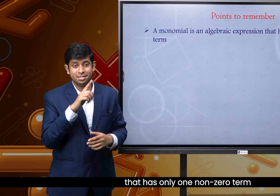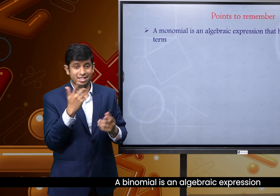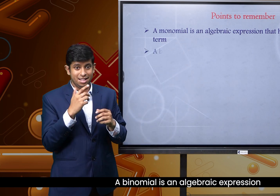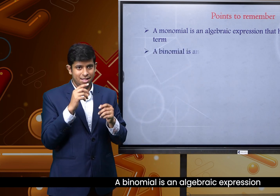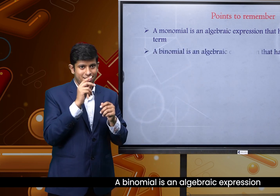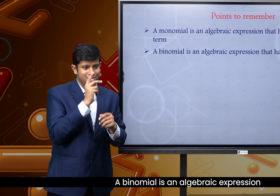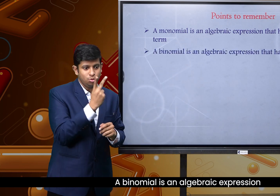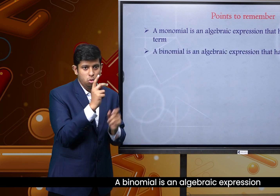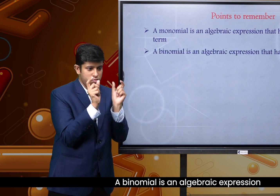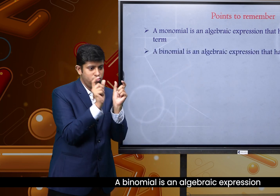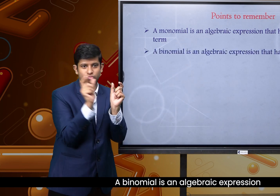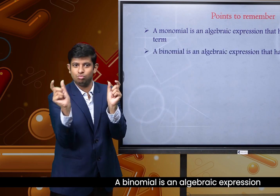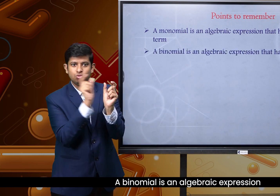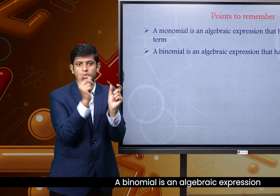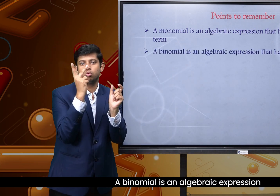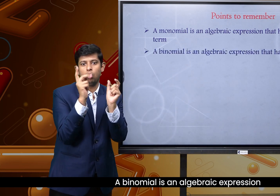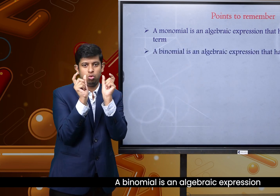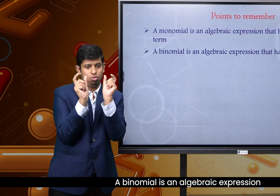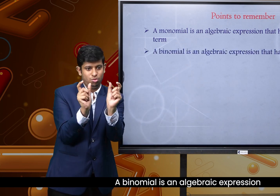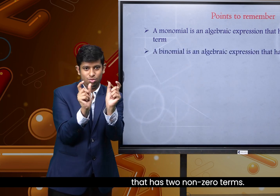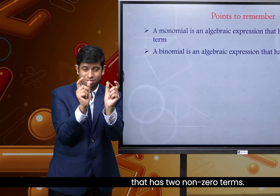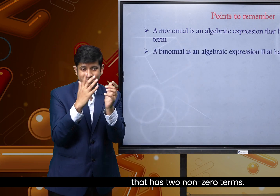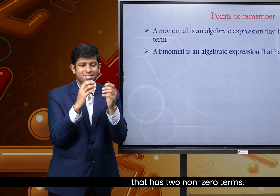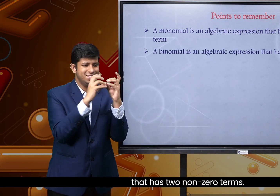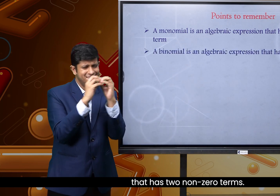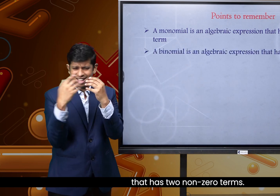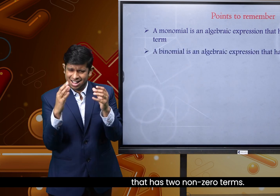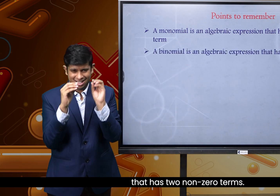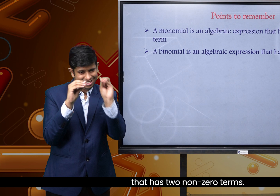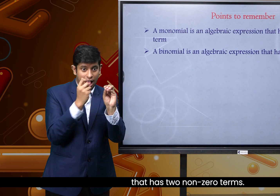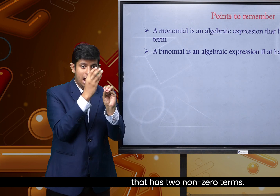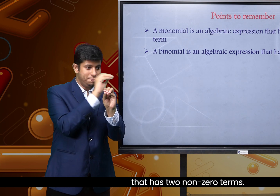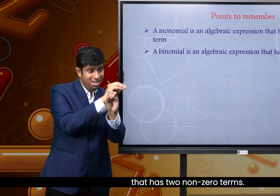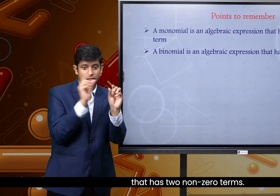A binomial is an algebraic expression that has two non-zero terms.